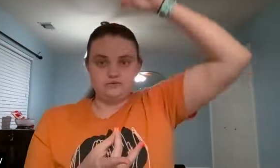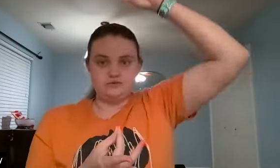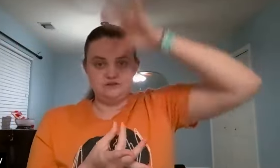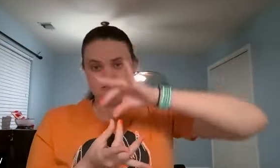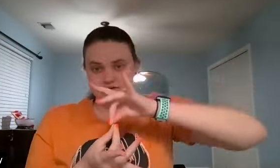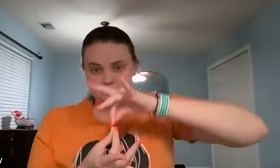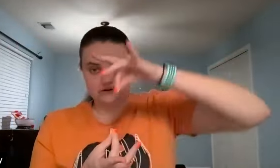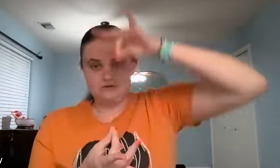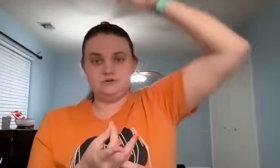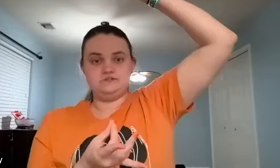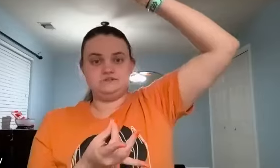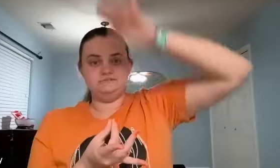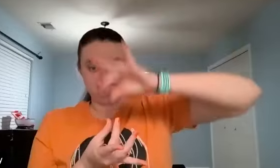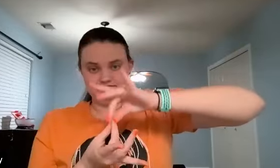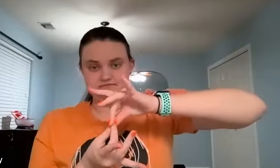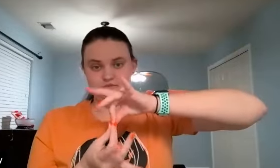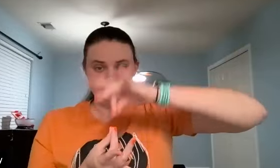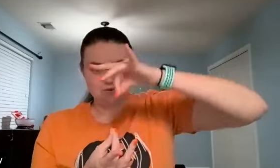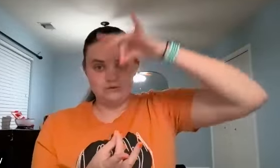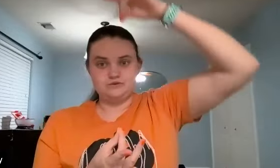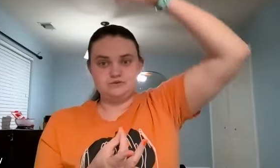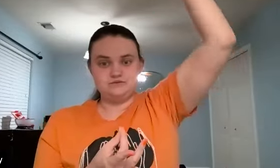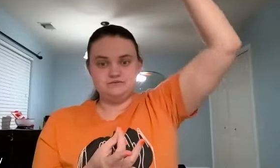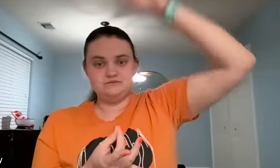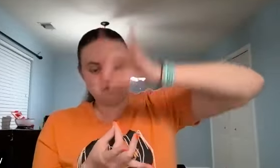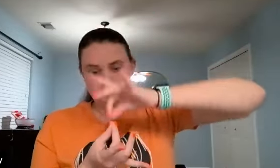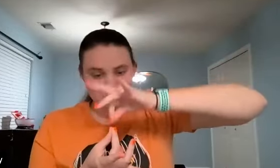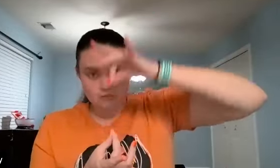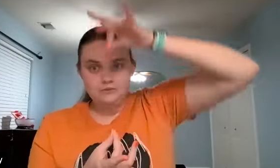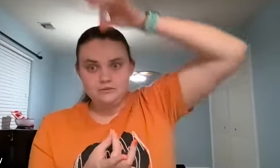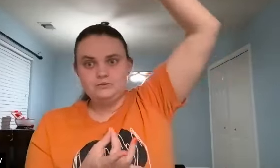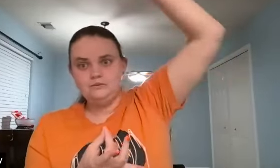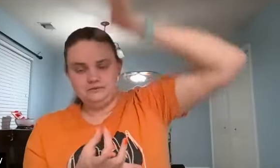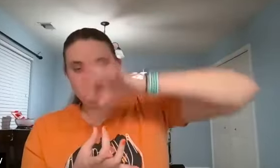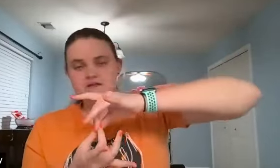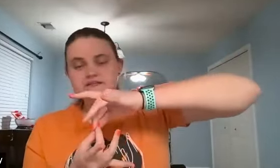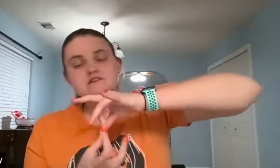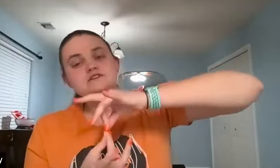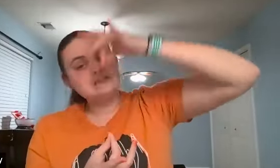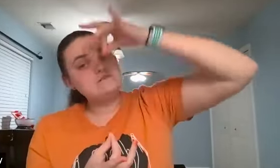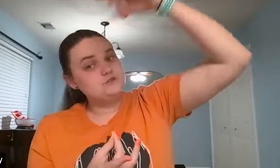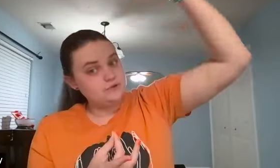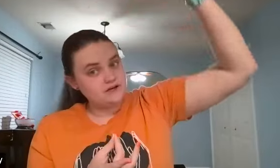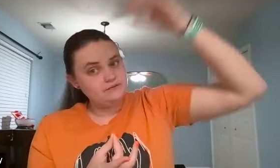Ghost. Ghost. Ghost. Ooh. This is also the sign for spirit,